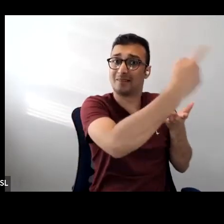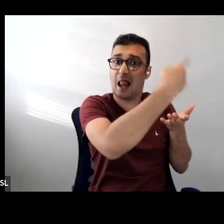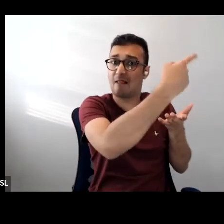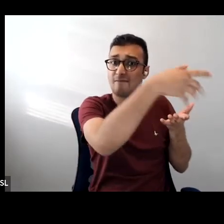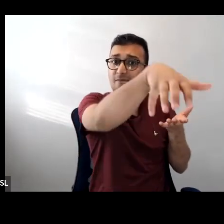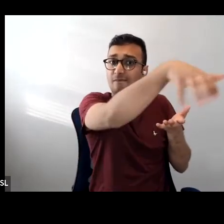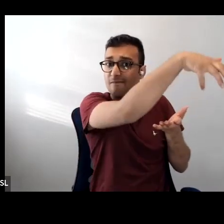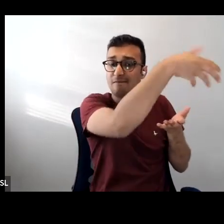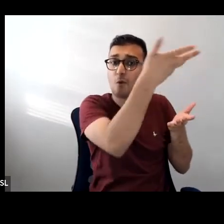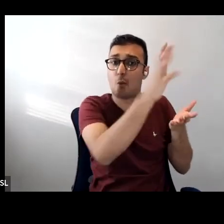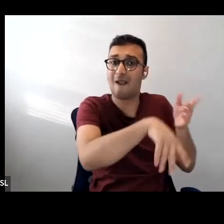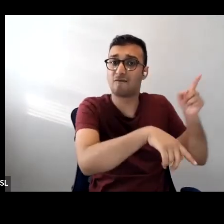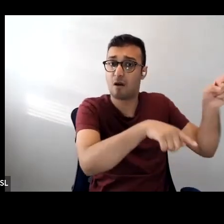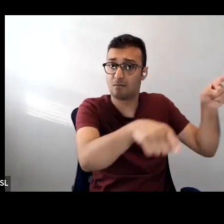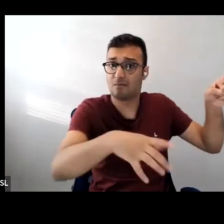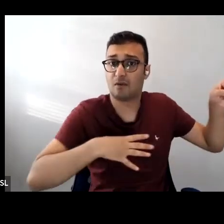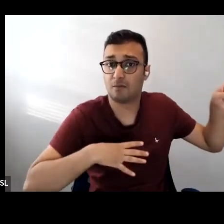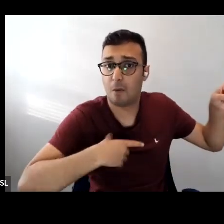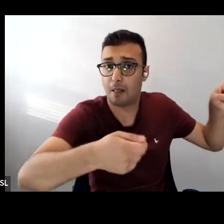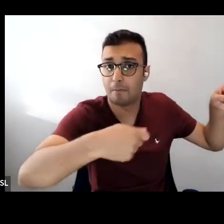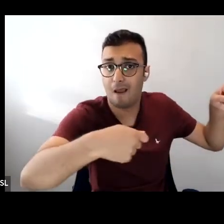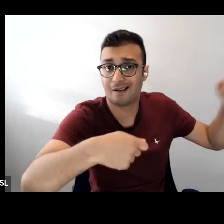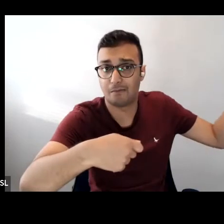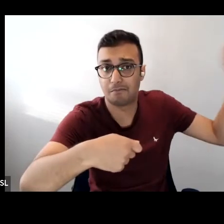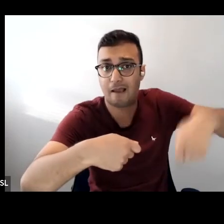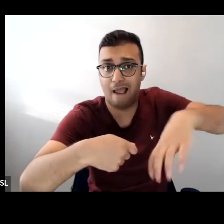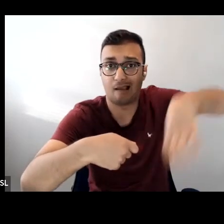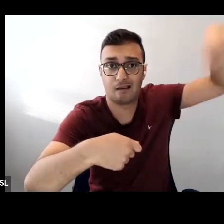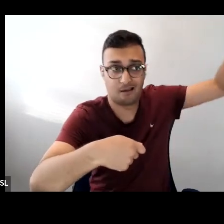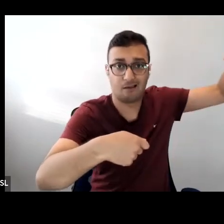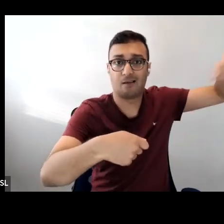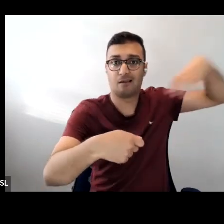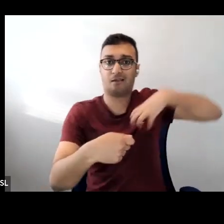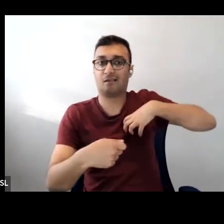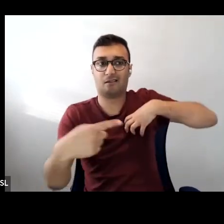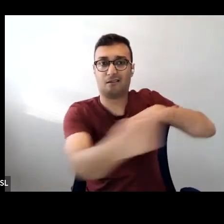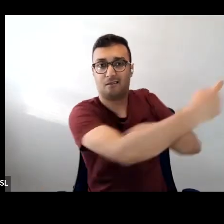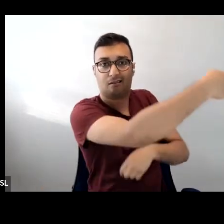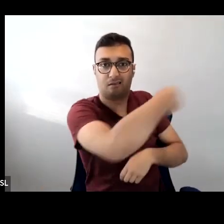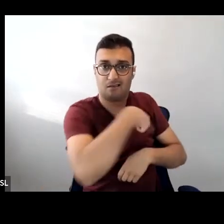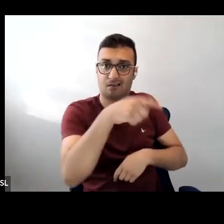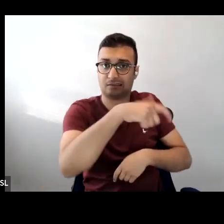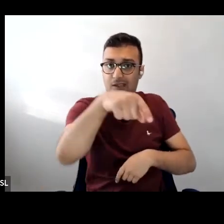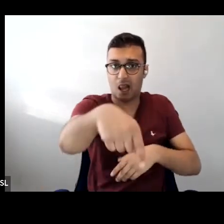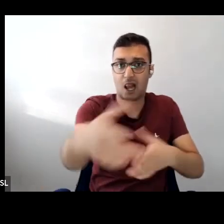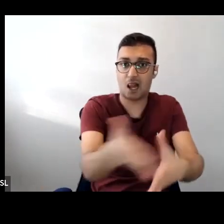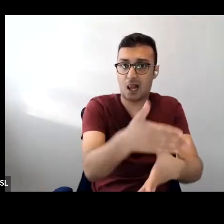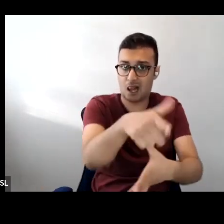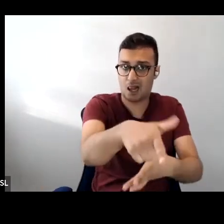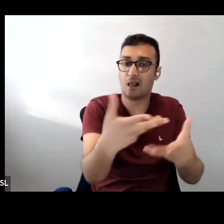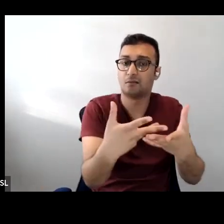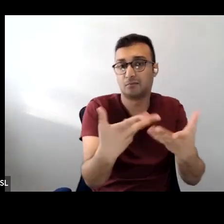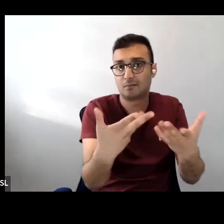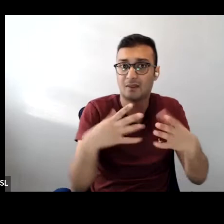for example, in Indonesia, some of the informal providers, for example, opticians, would work in a formal optician's practice, but also